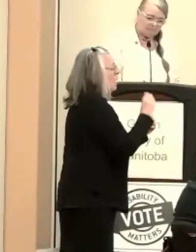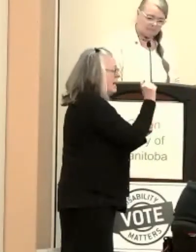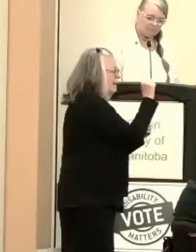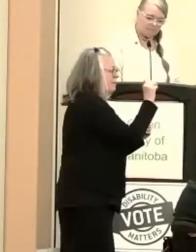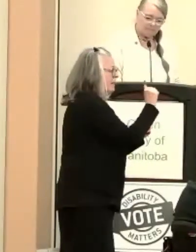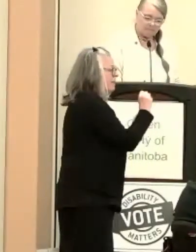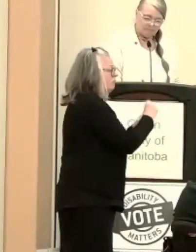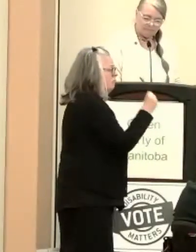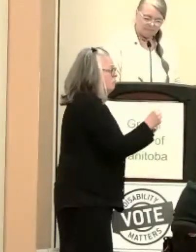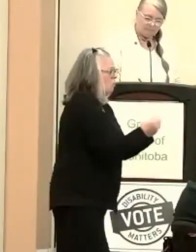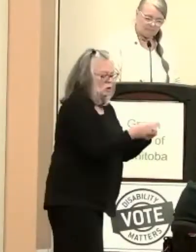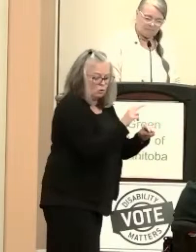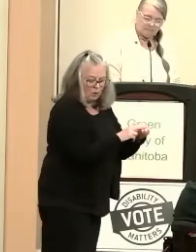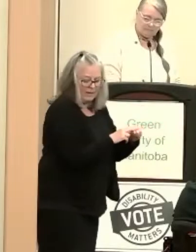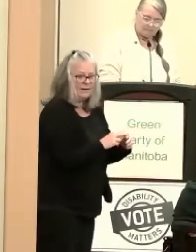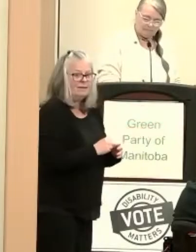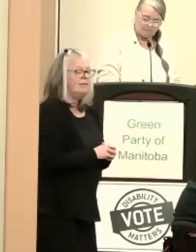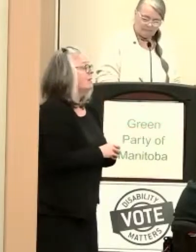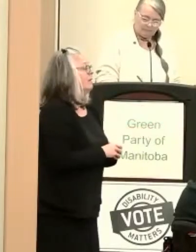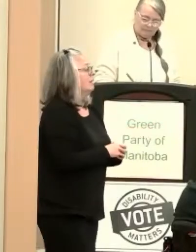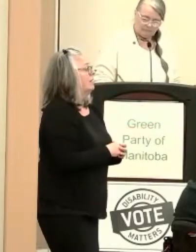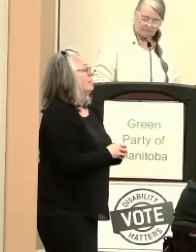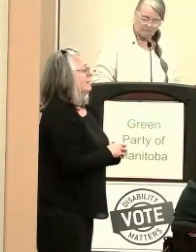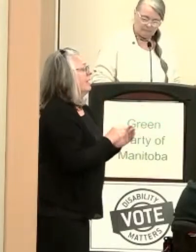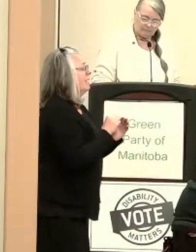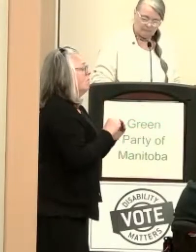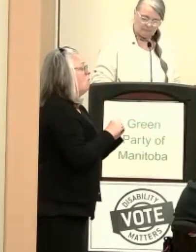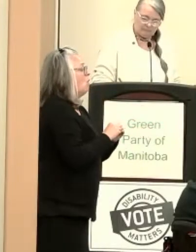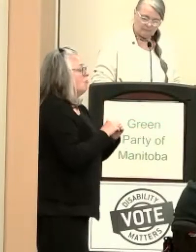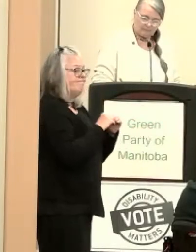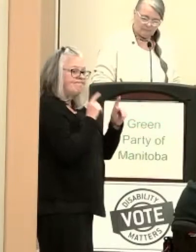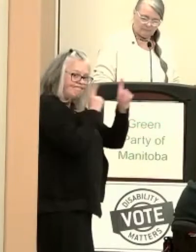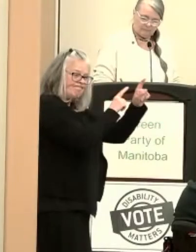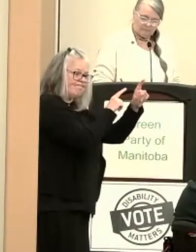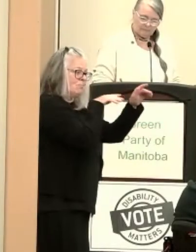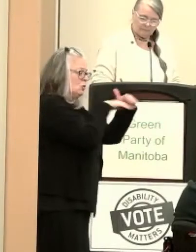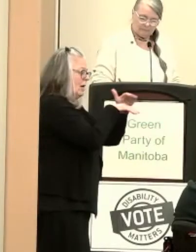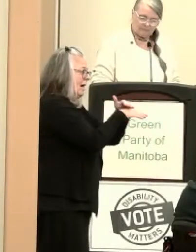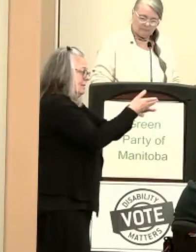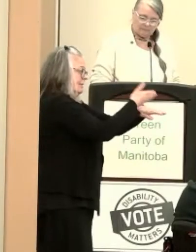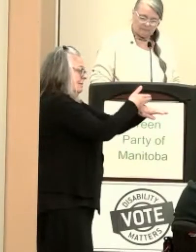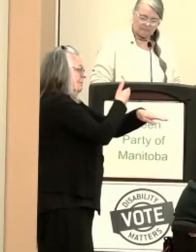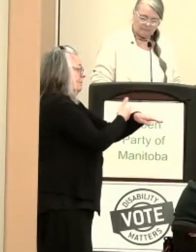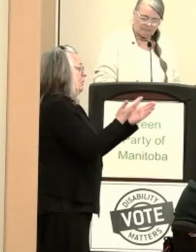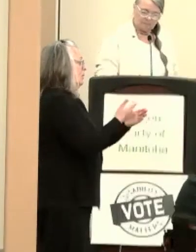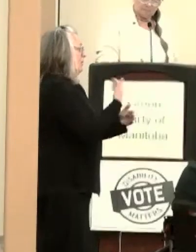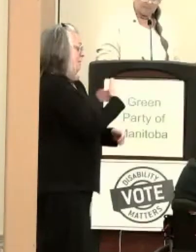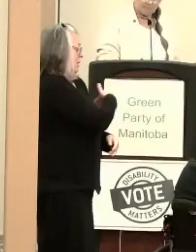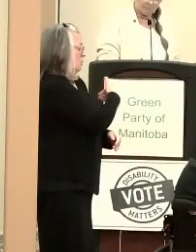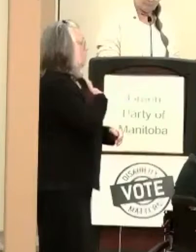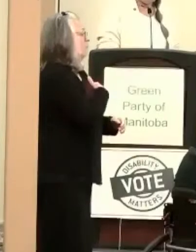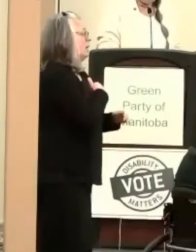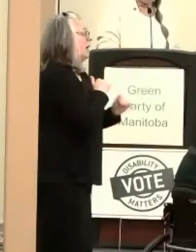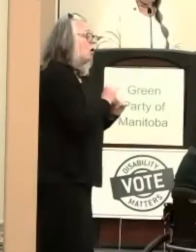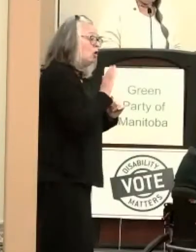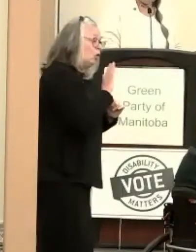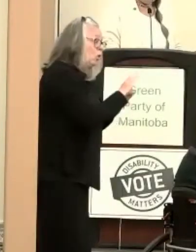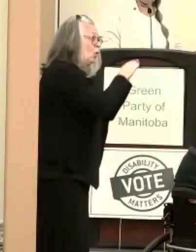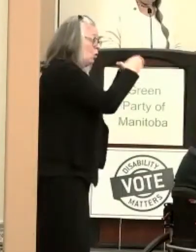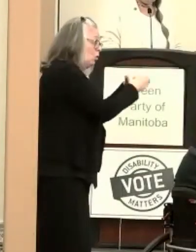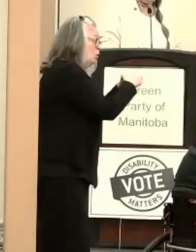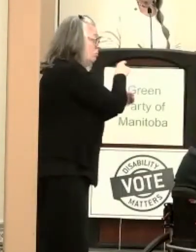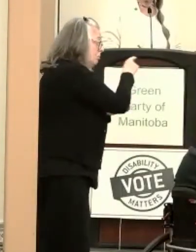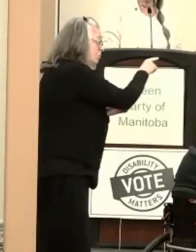ensure timely and significant progress towards an accessible Manitoba? How will your party ensure the timely and comprehensive